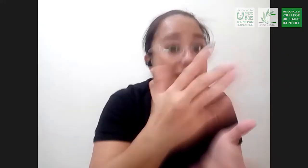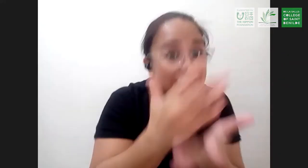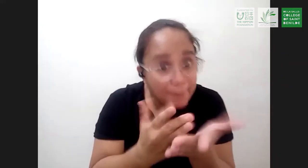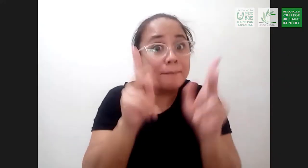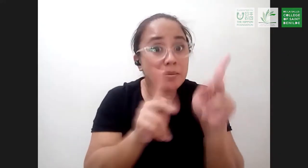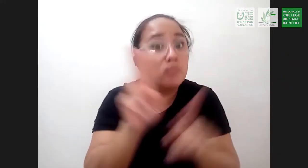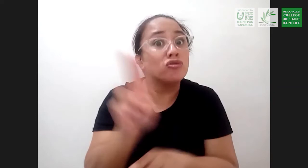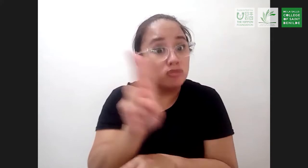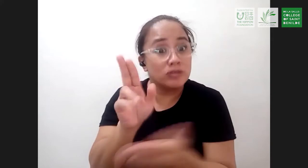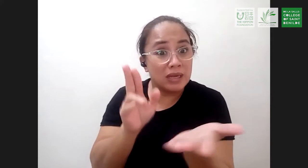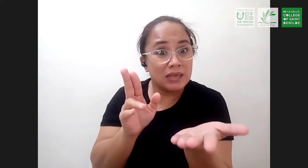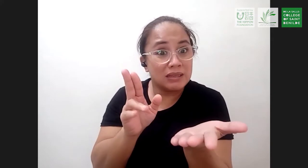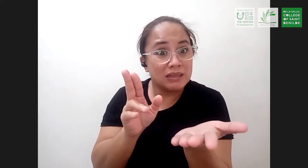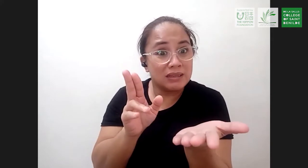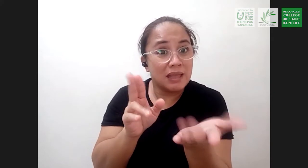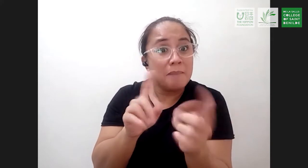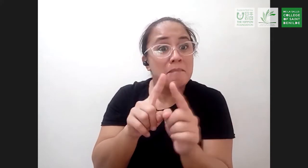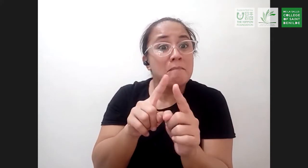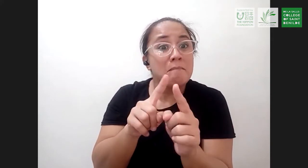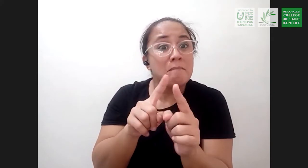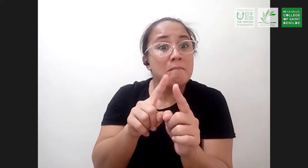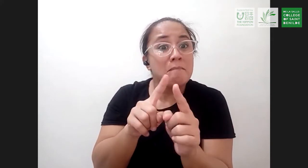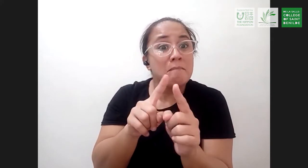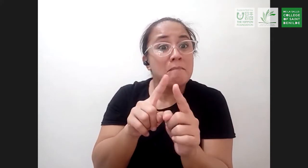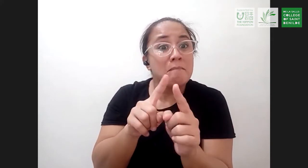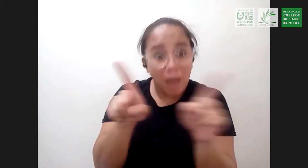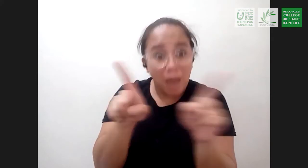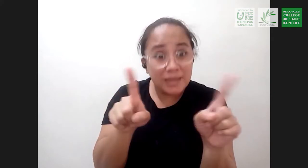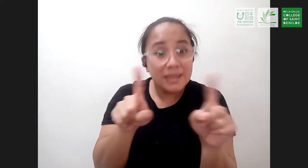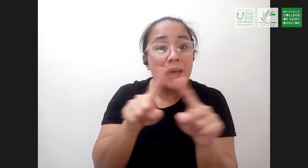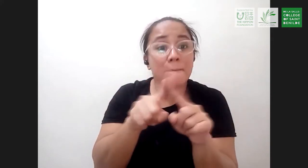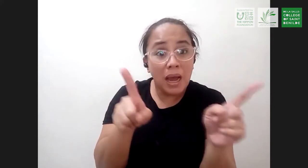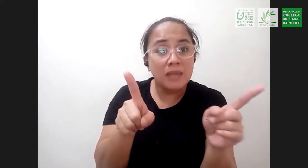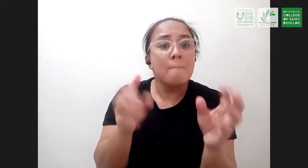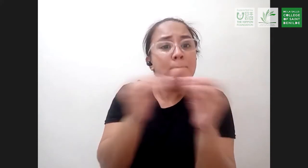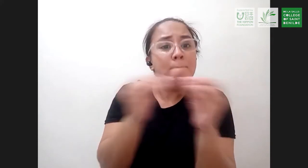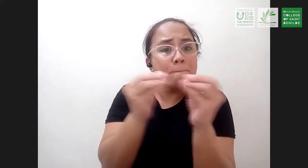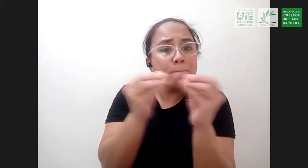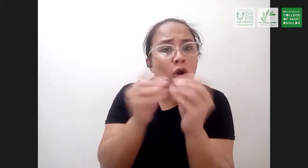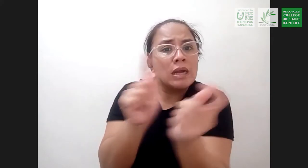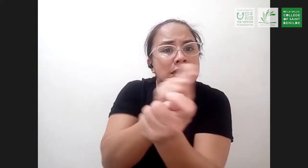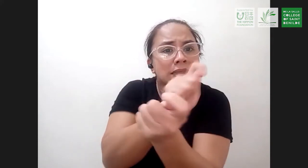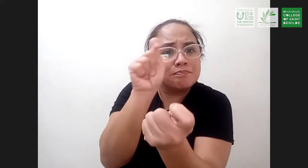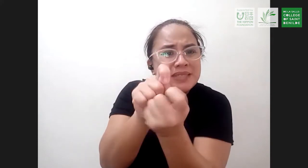but that is a more specific kind of